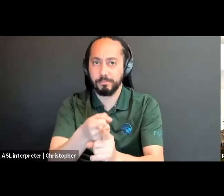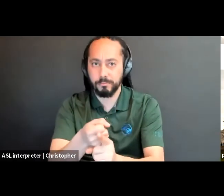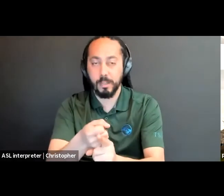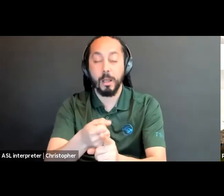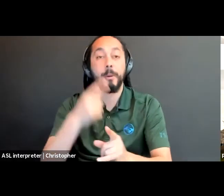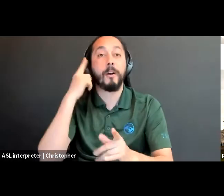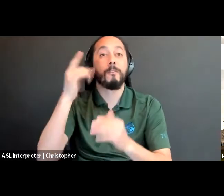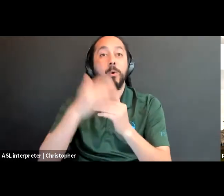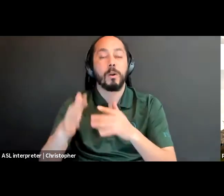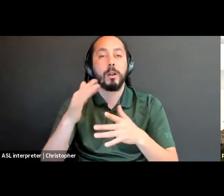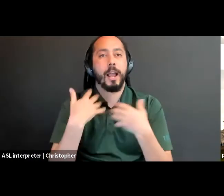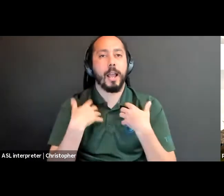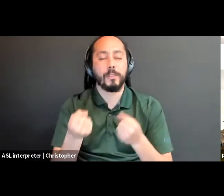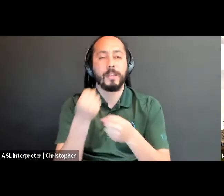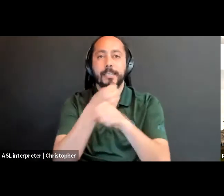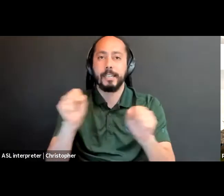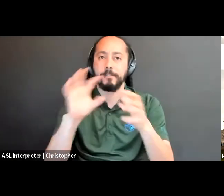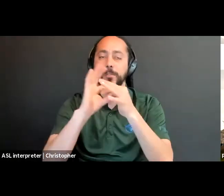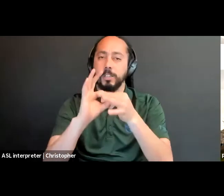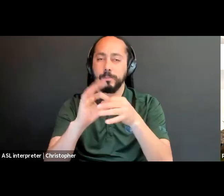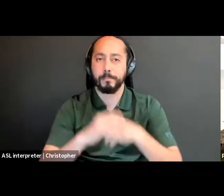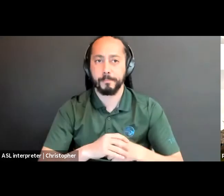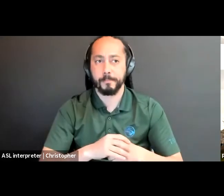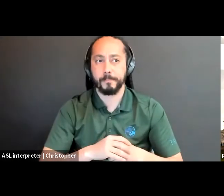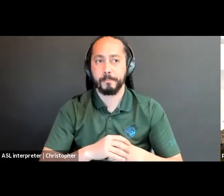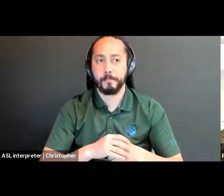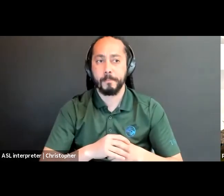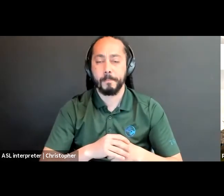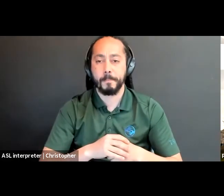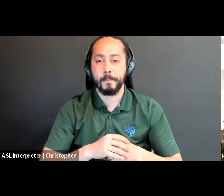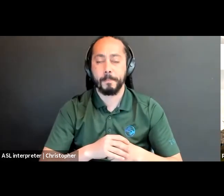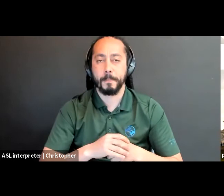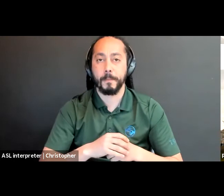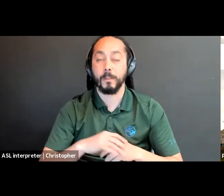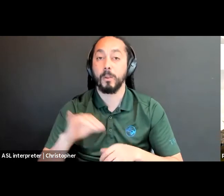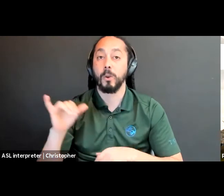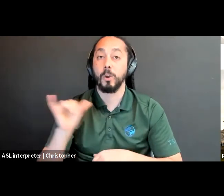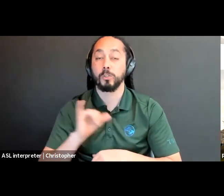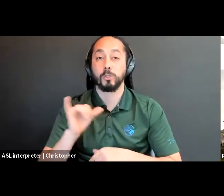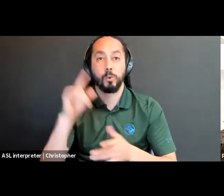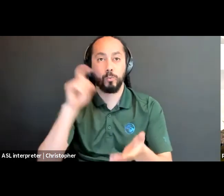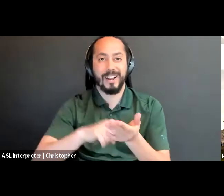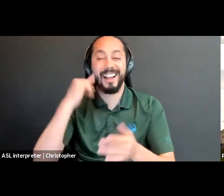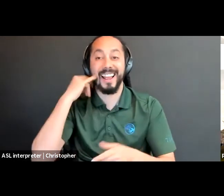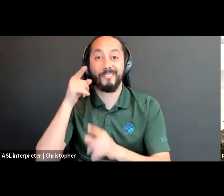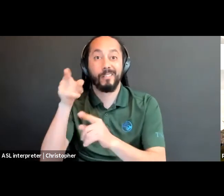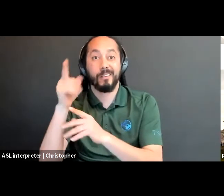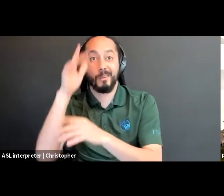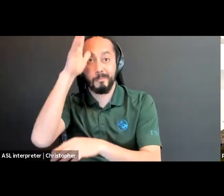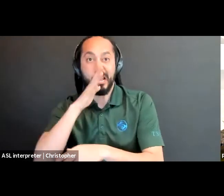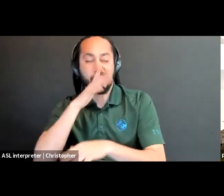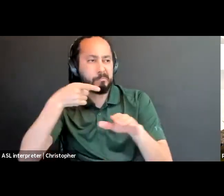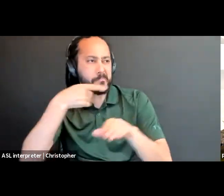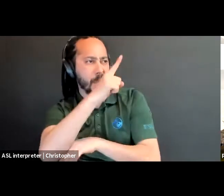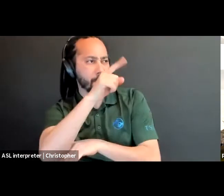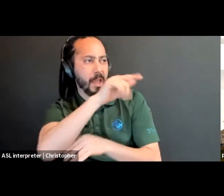healthy and safe relationship. We also recognize that denigrating another parent is a bad idea. And in